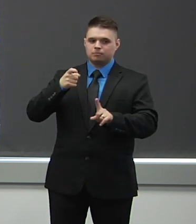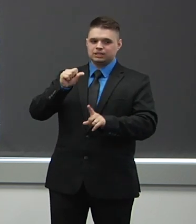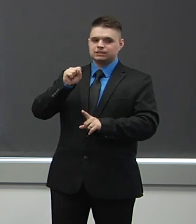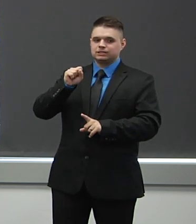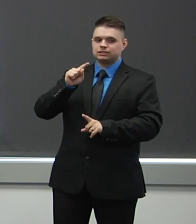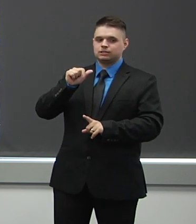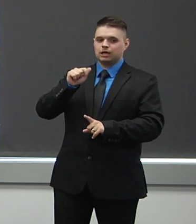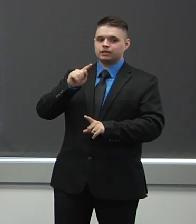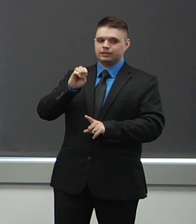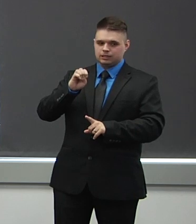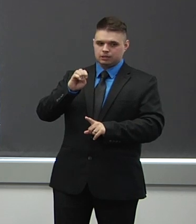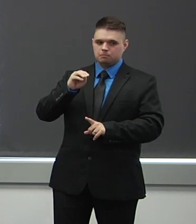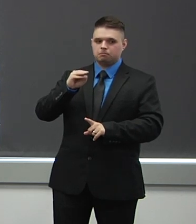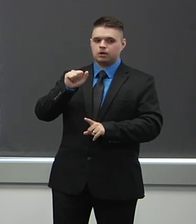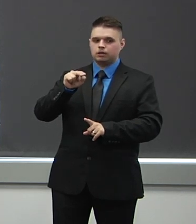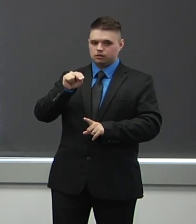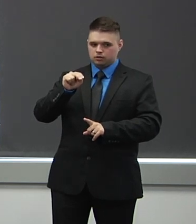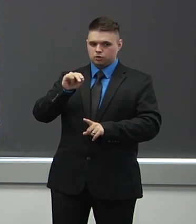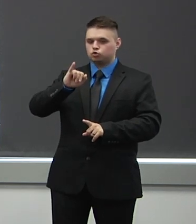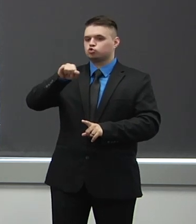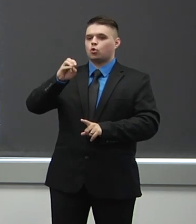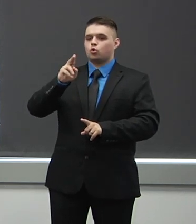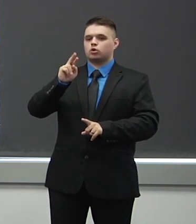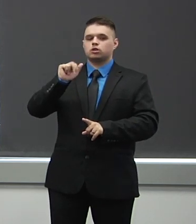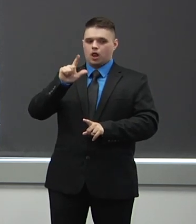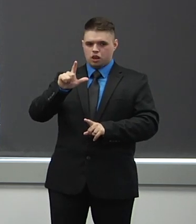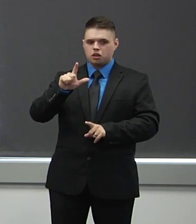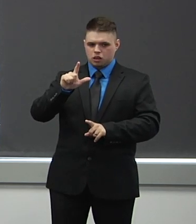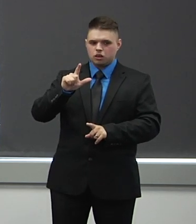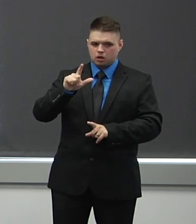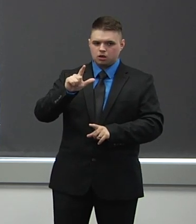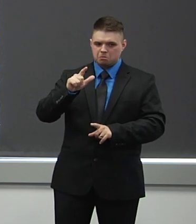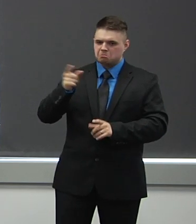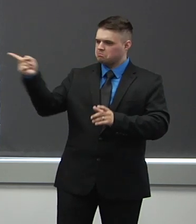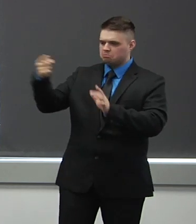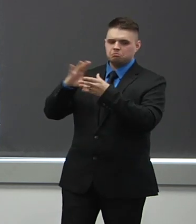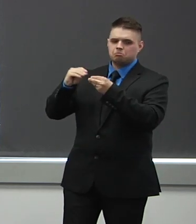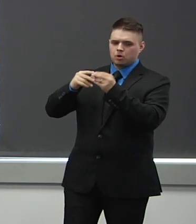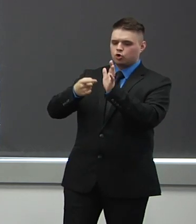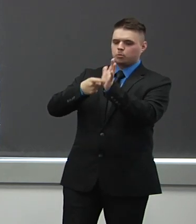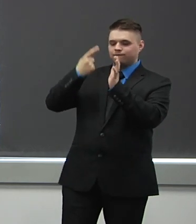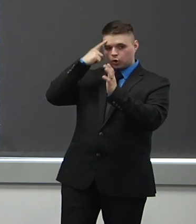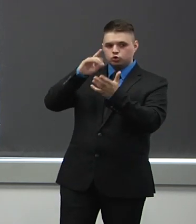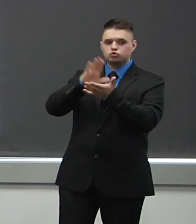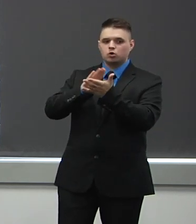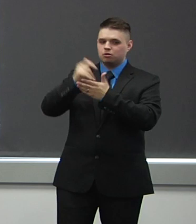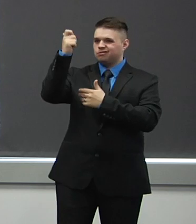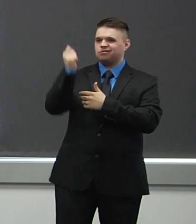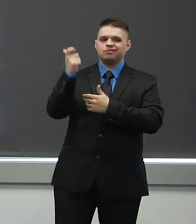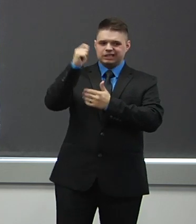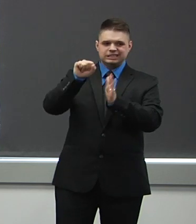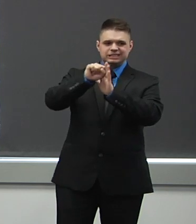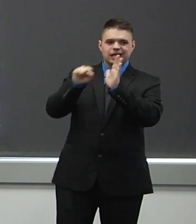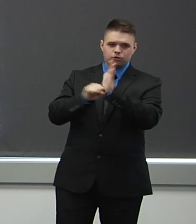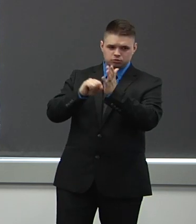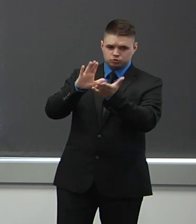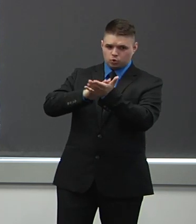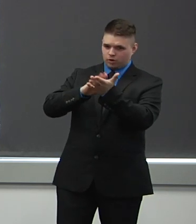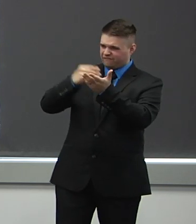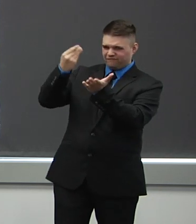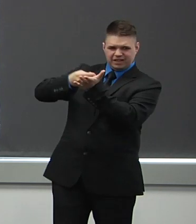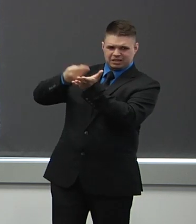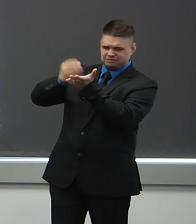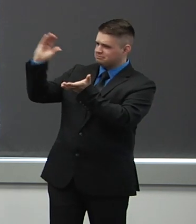talked previously about requirements for schools if they want to continue receiving state school funds. How does this change that, if at